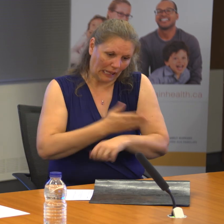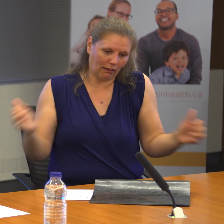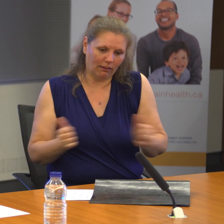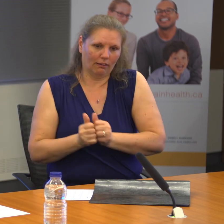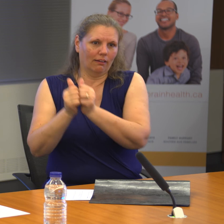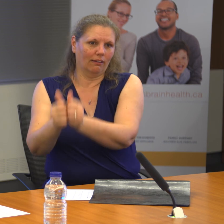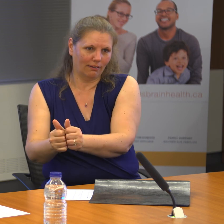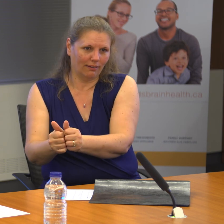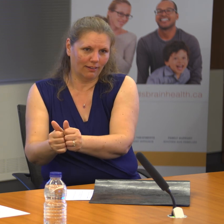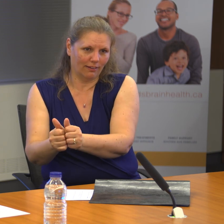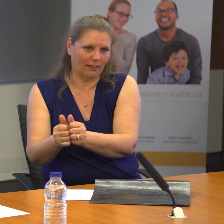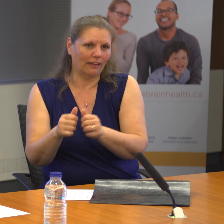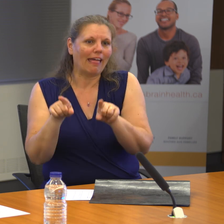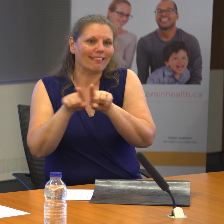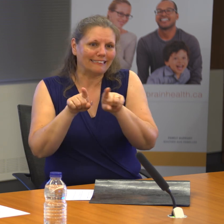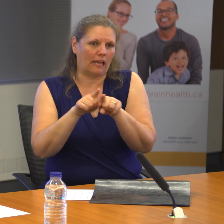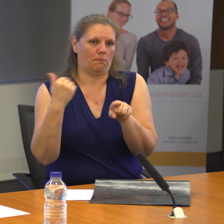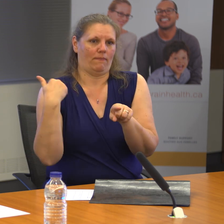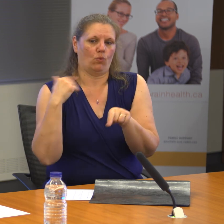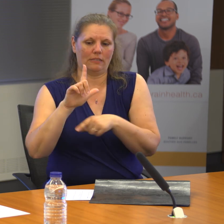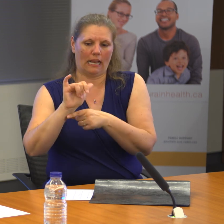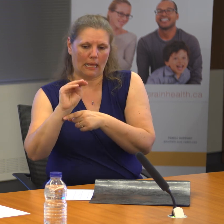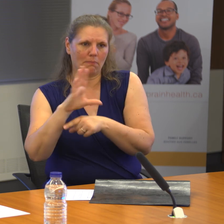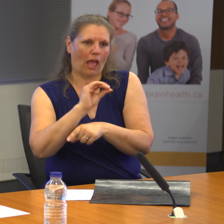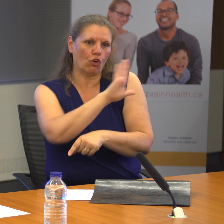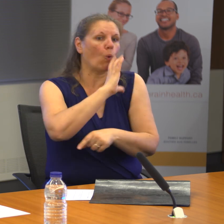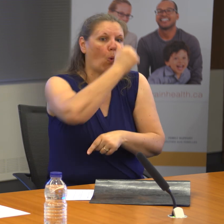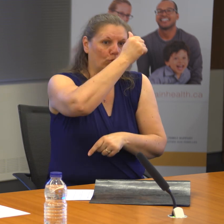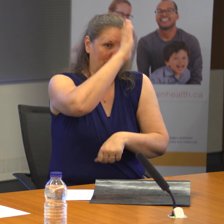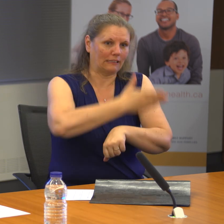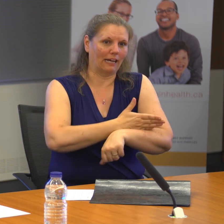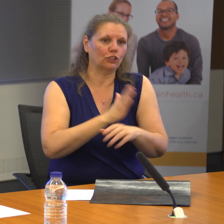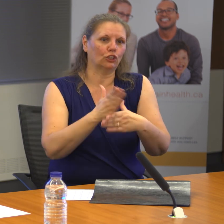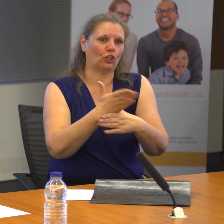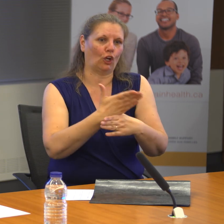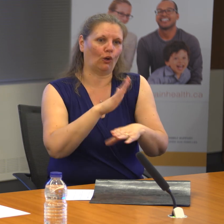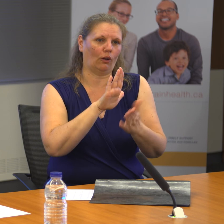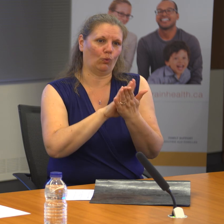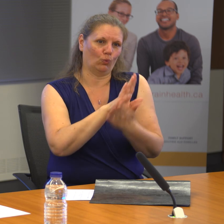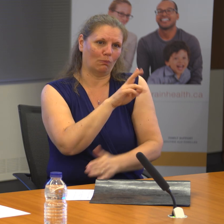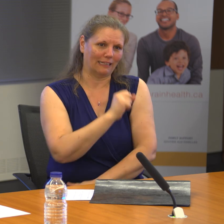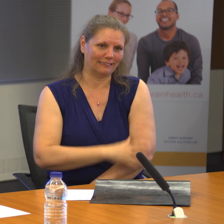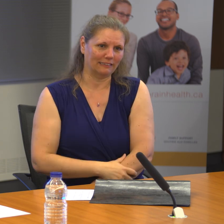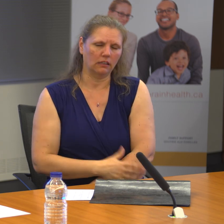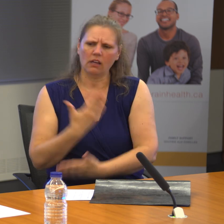Liam and Mahat were in the school bus. Thank you for the work you do with